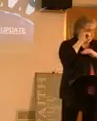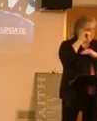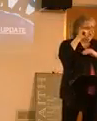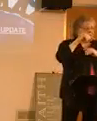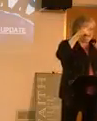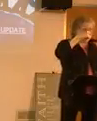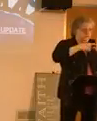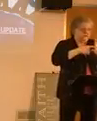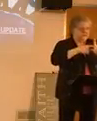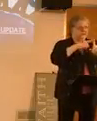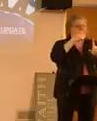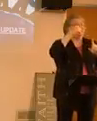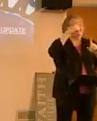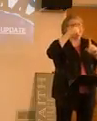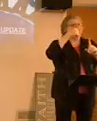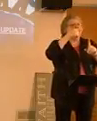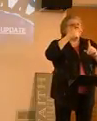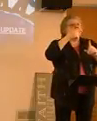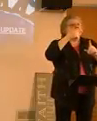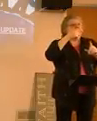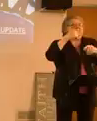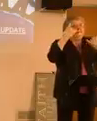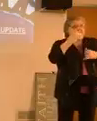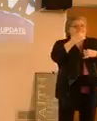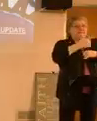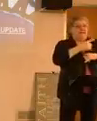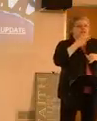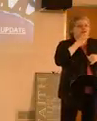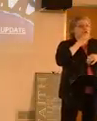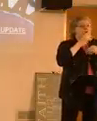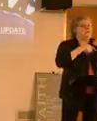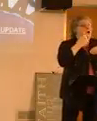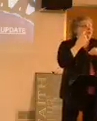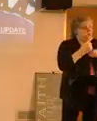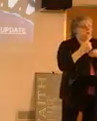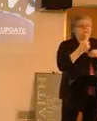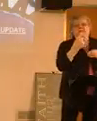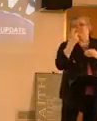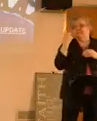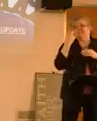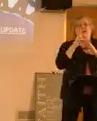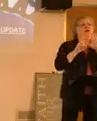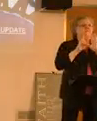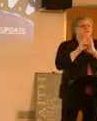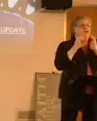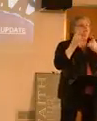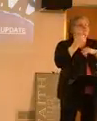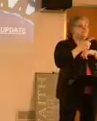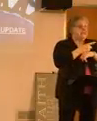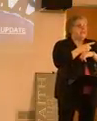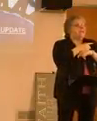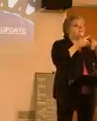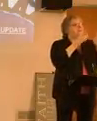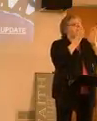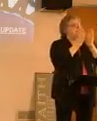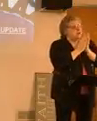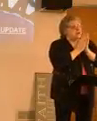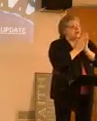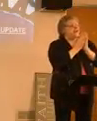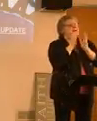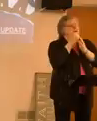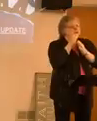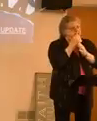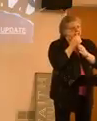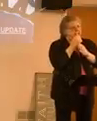going to feature one today and with a video, but we want you to look at this and pray all week, because what does this offering